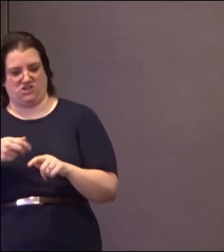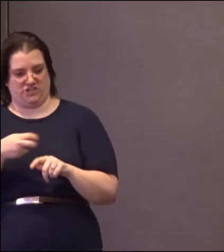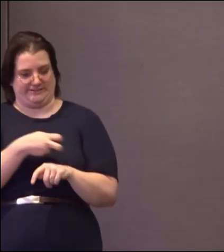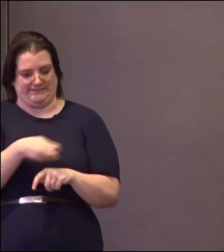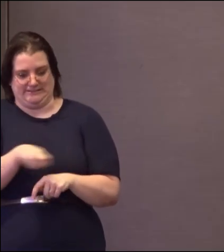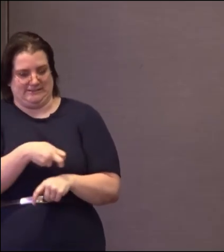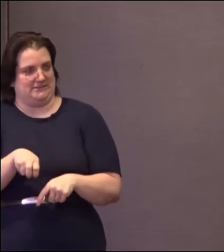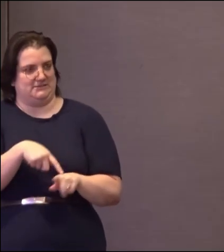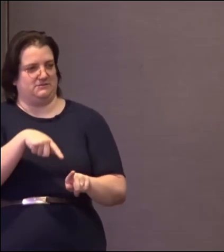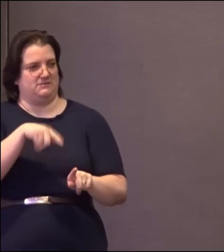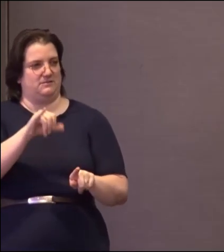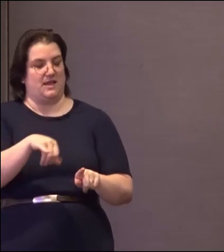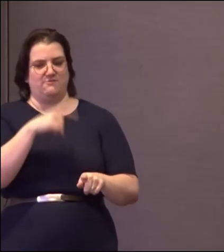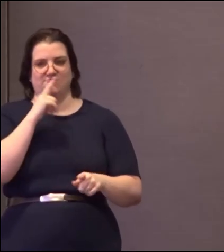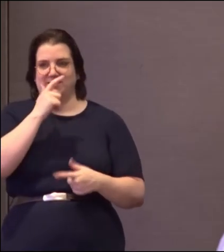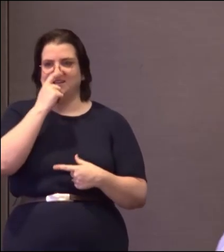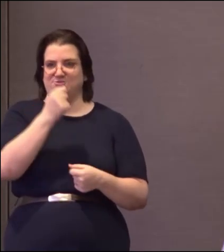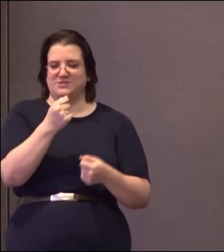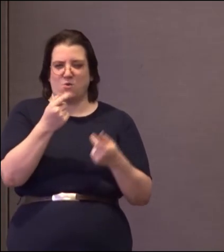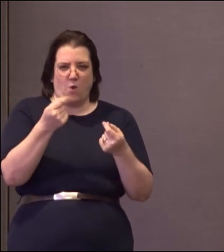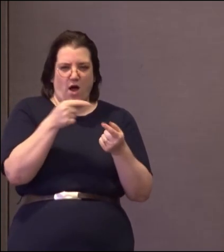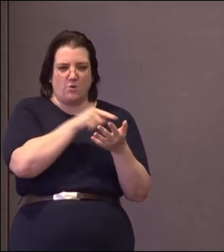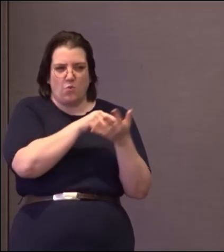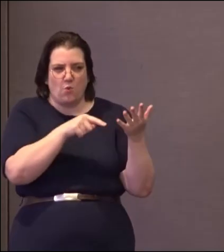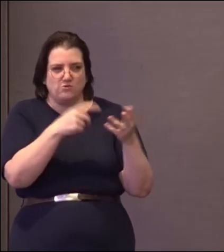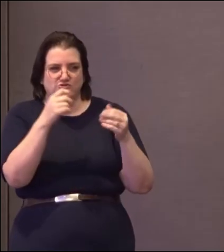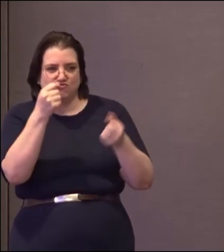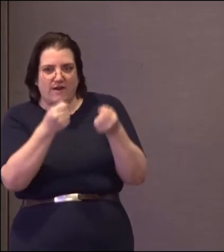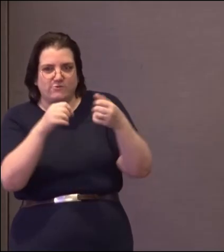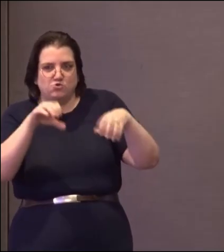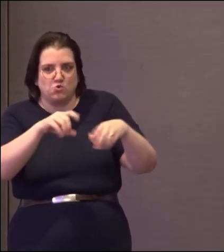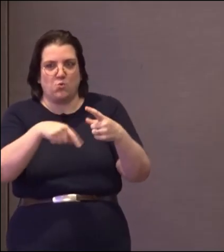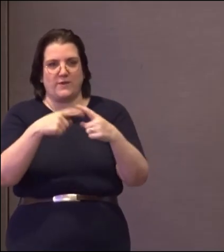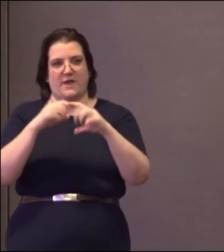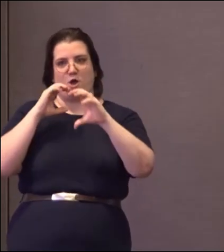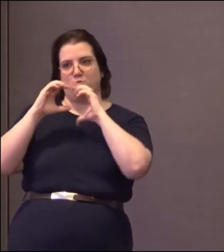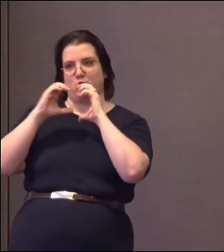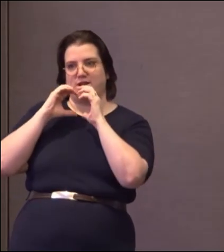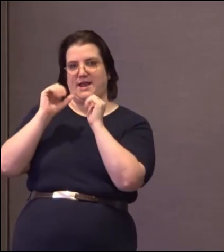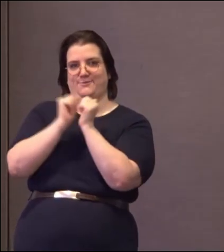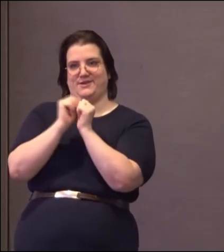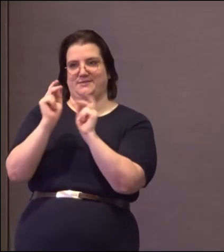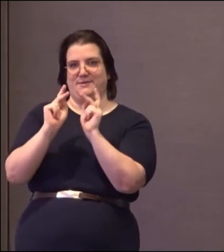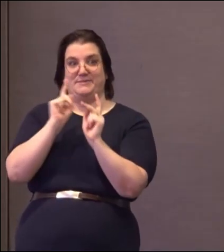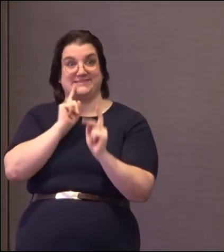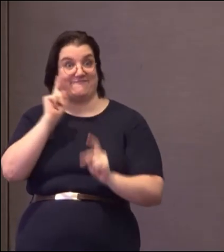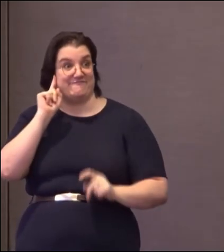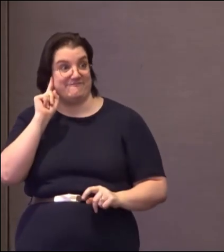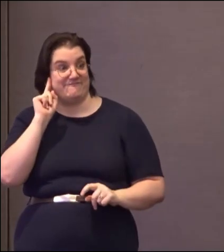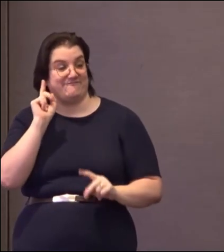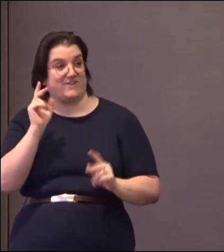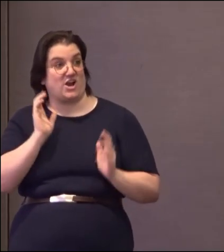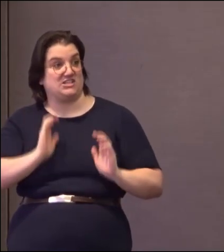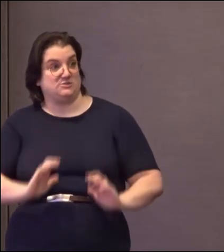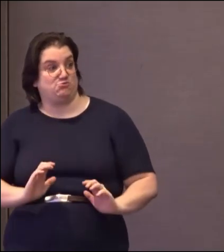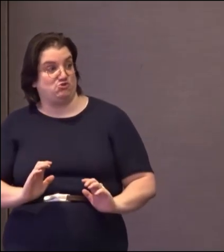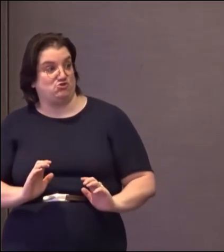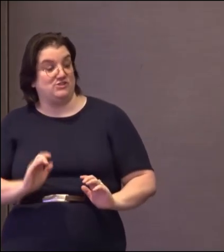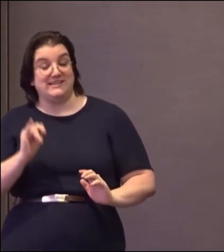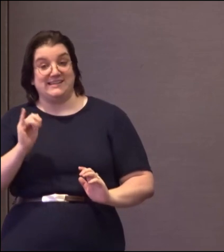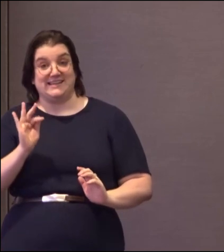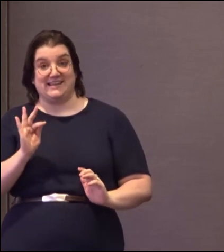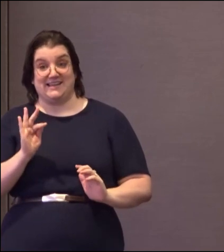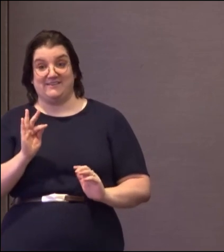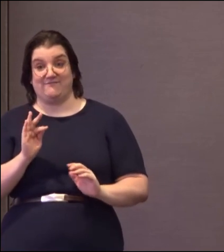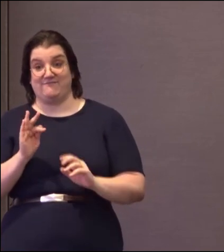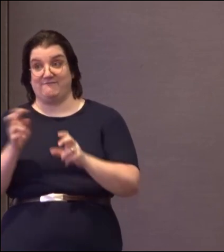of the people, like drivers, do when they're communicating with like people who are deaf. Because if a passenger